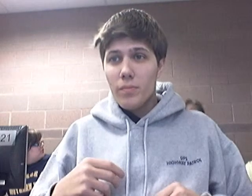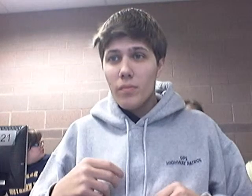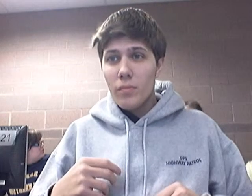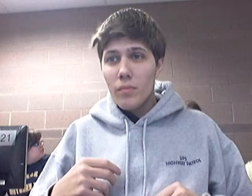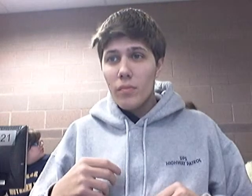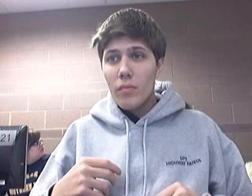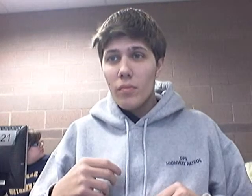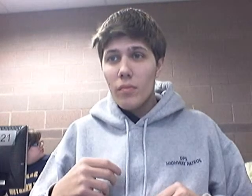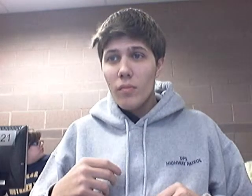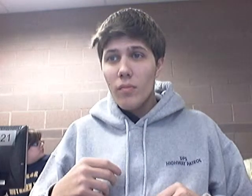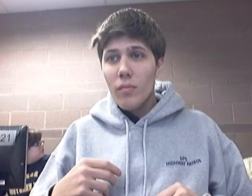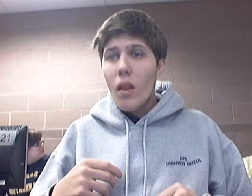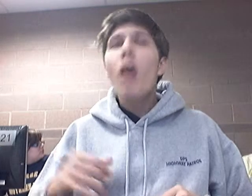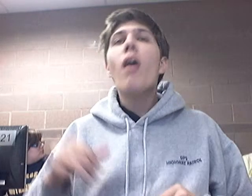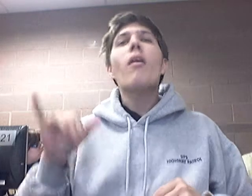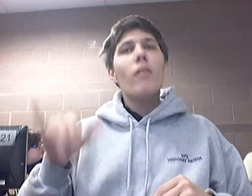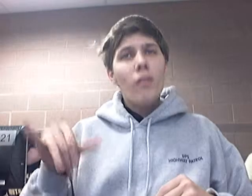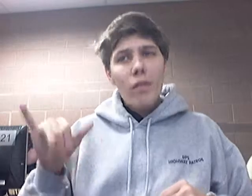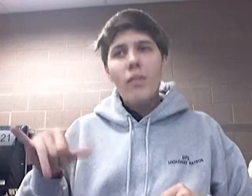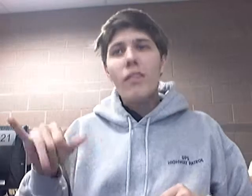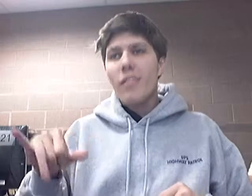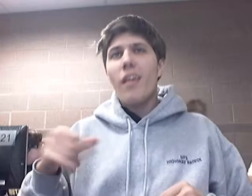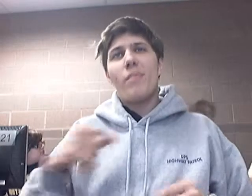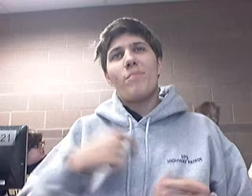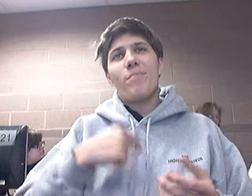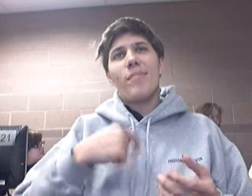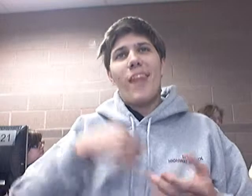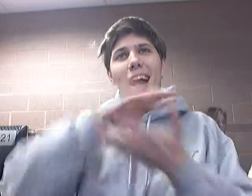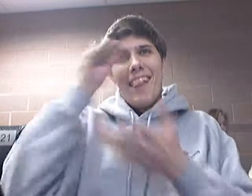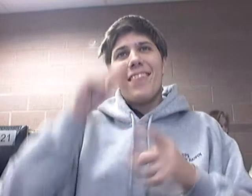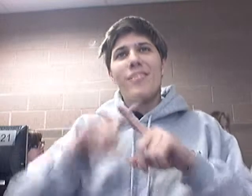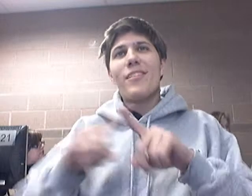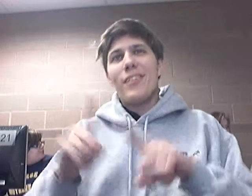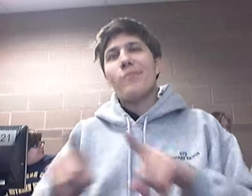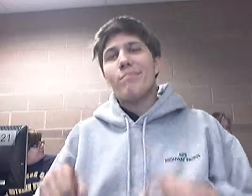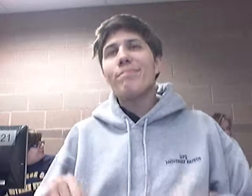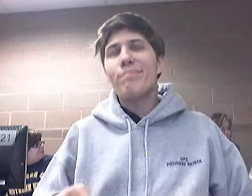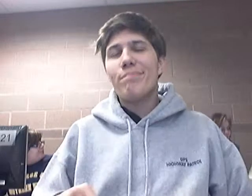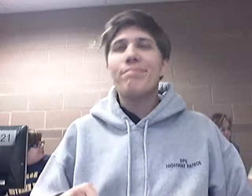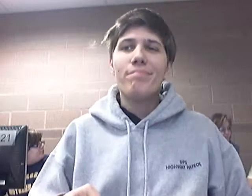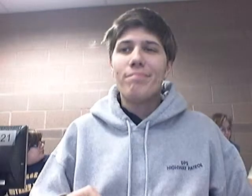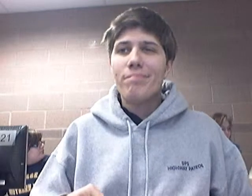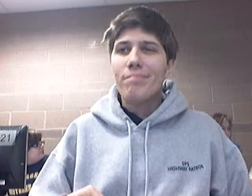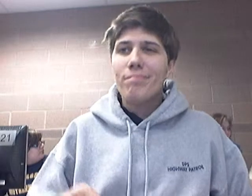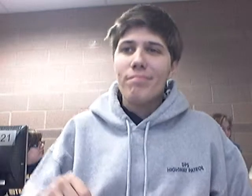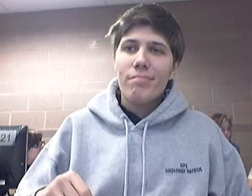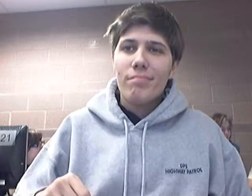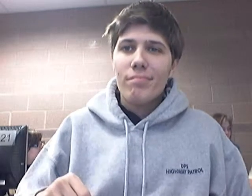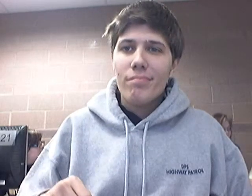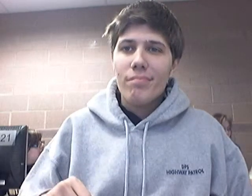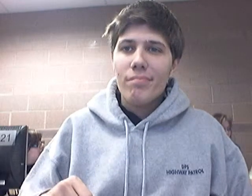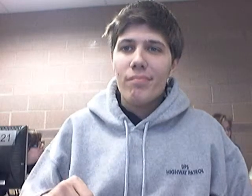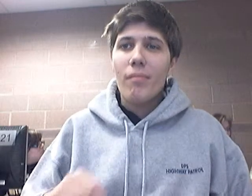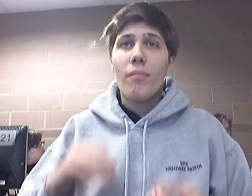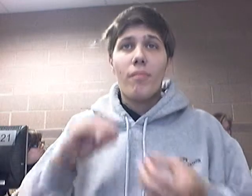that. See, on these ones right here, though? Okay, these are the ones that, because look, right here, it wants you to watch this video